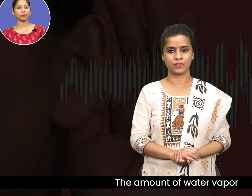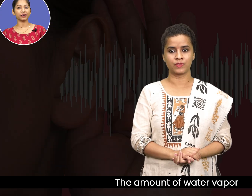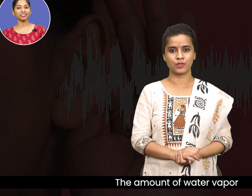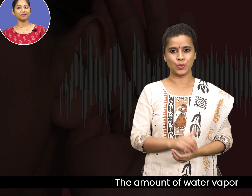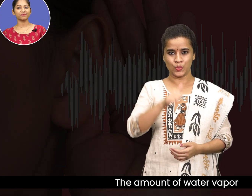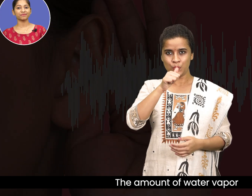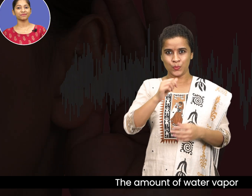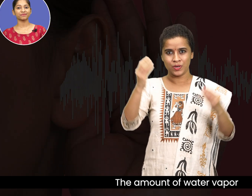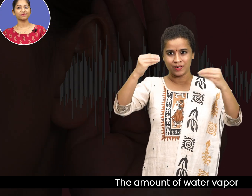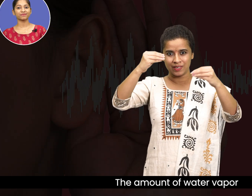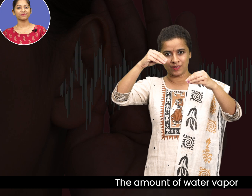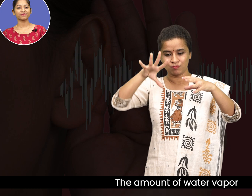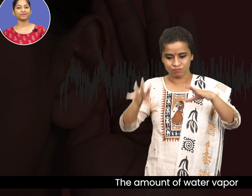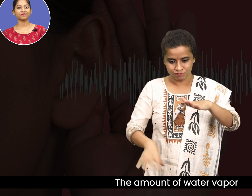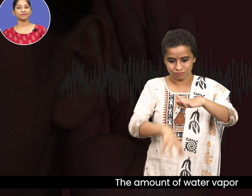water vapor